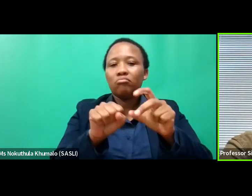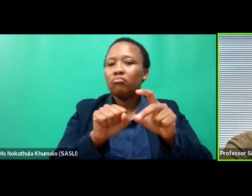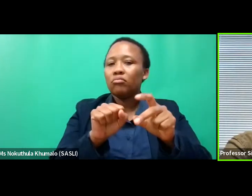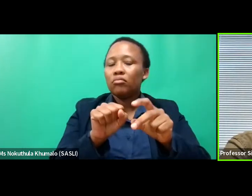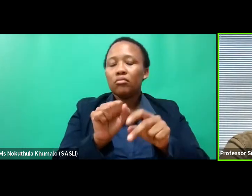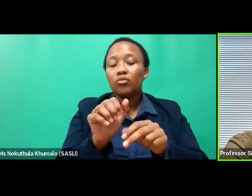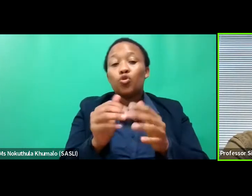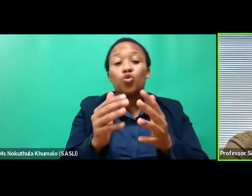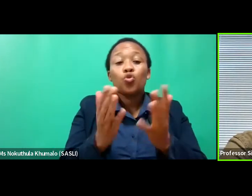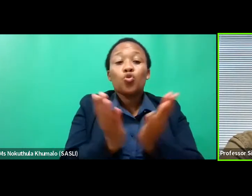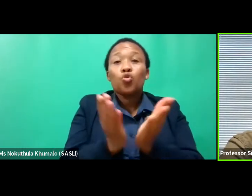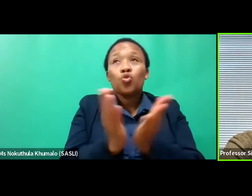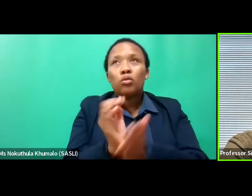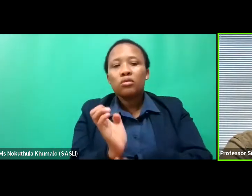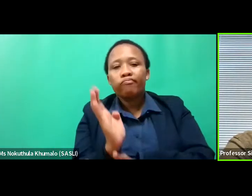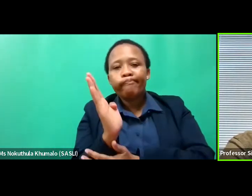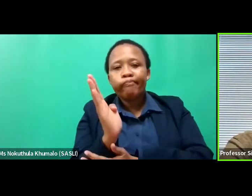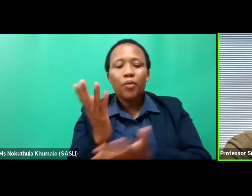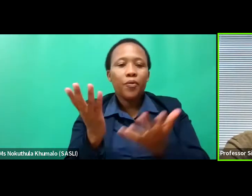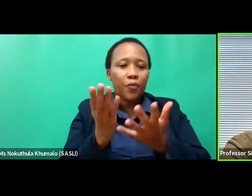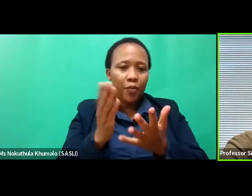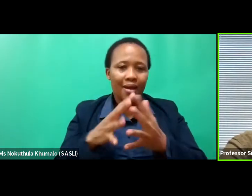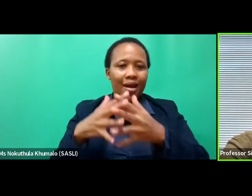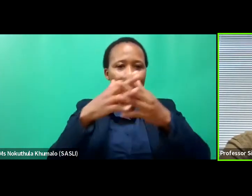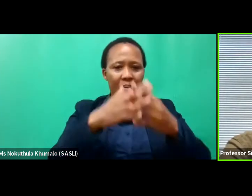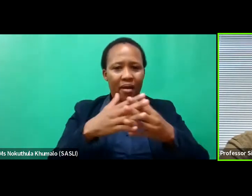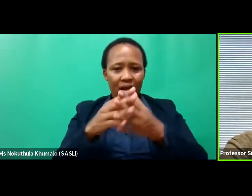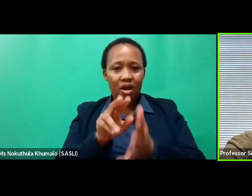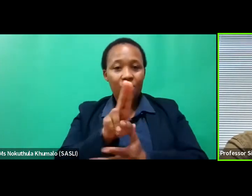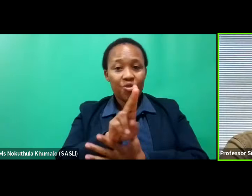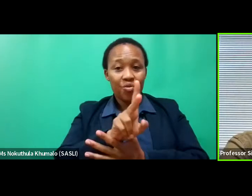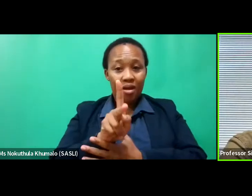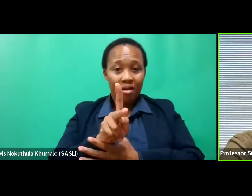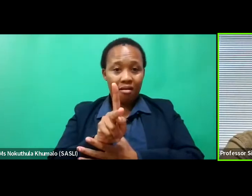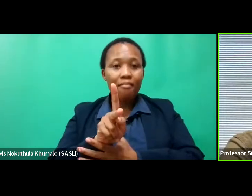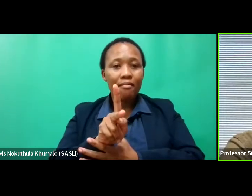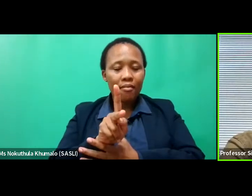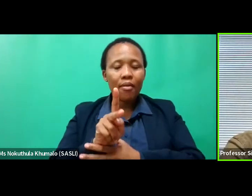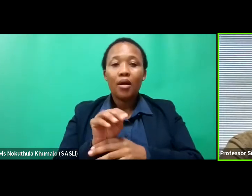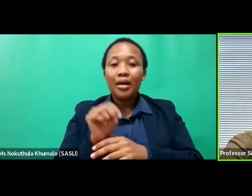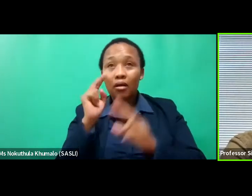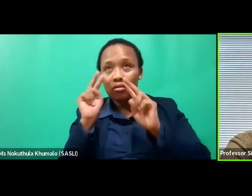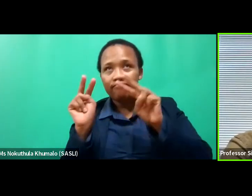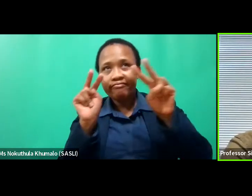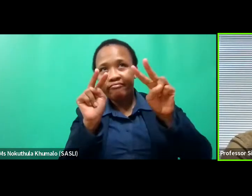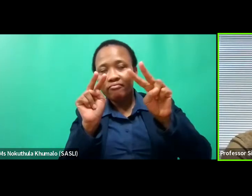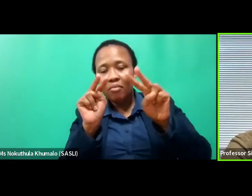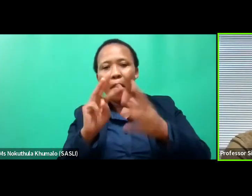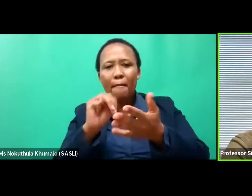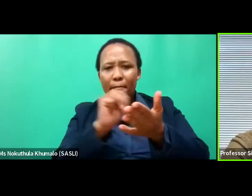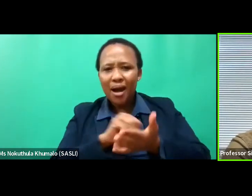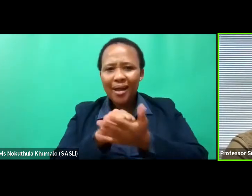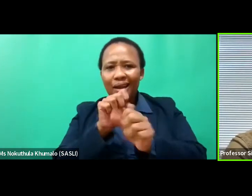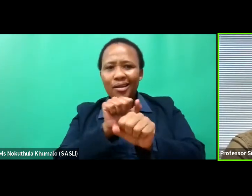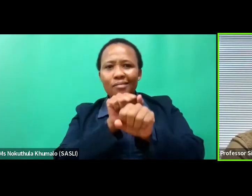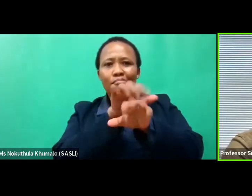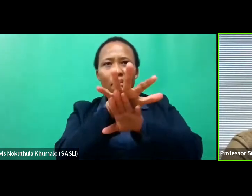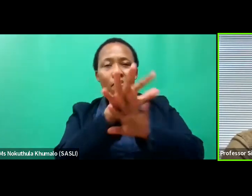tables, how the market has influenced that. And look at it look at the United States,